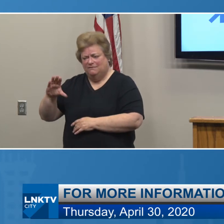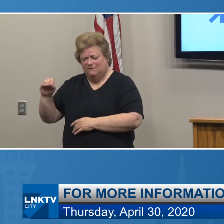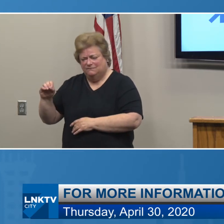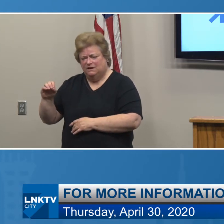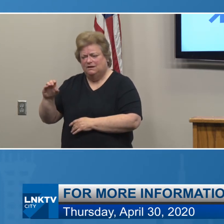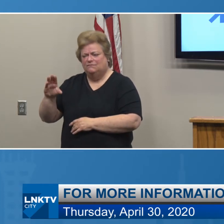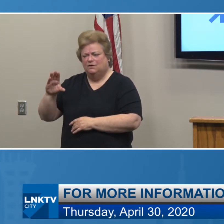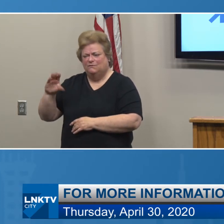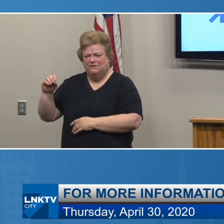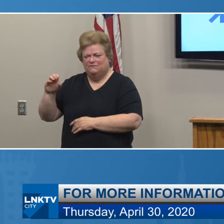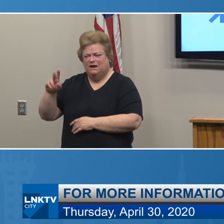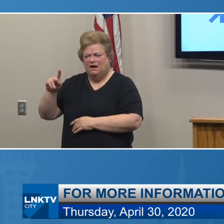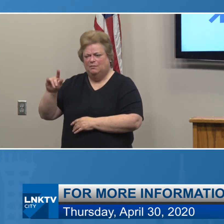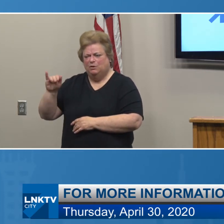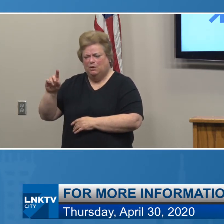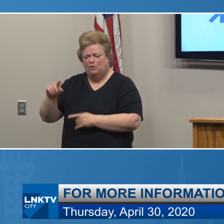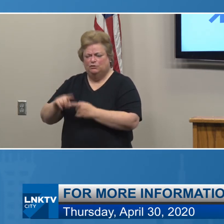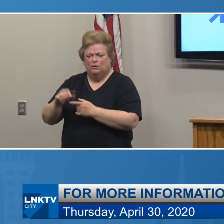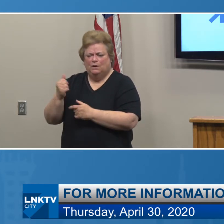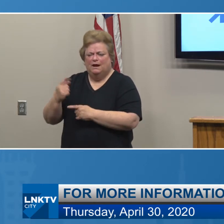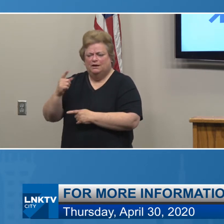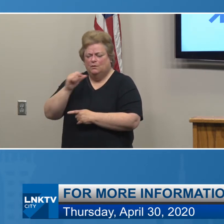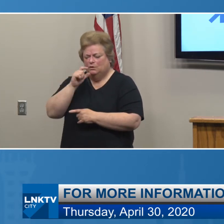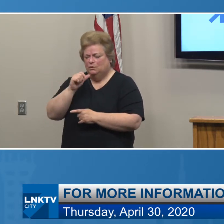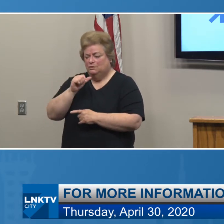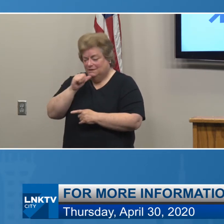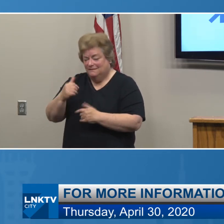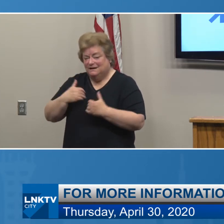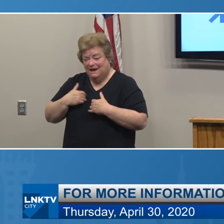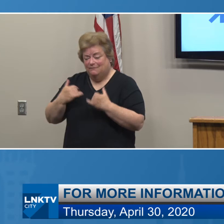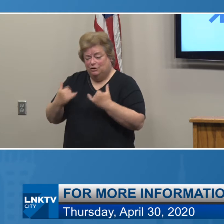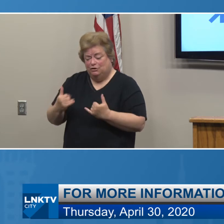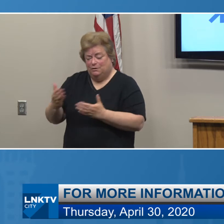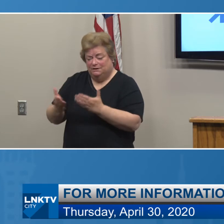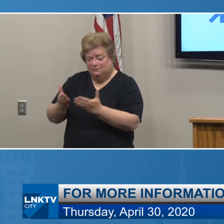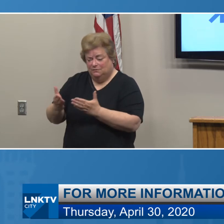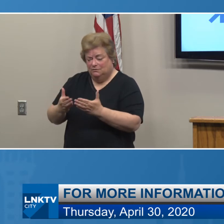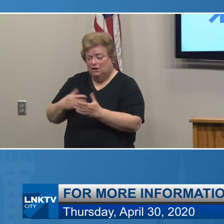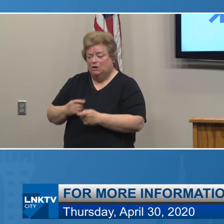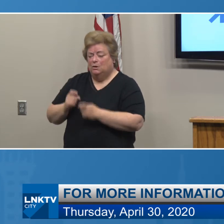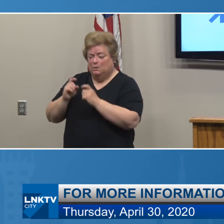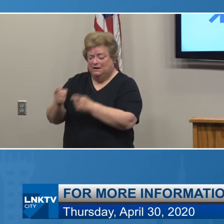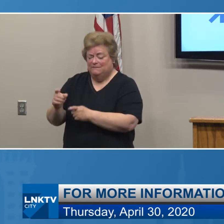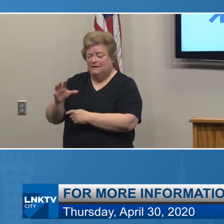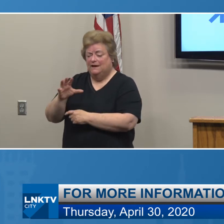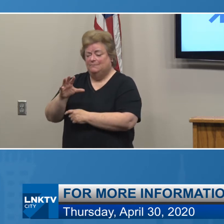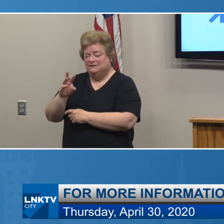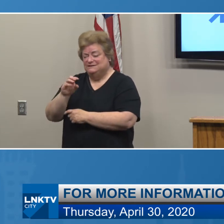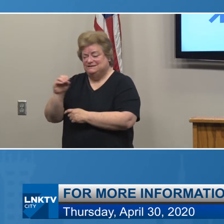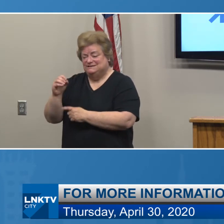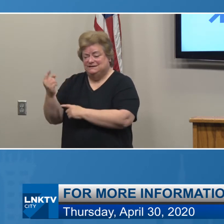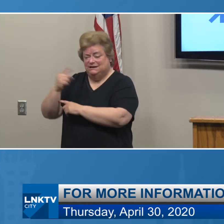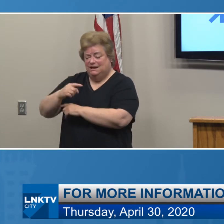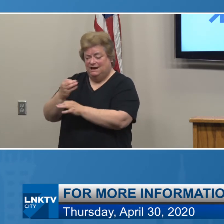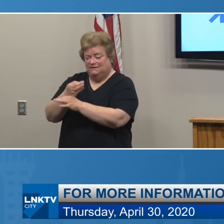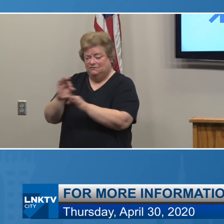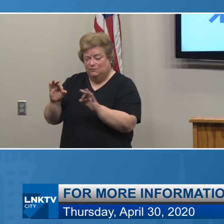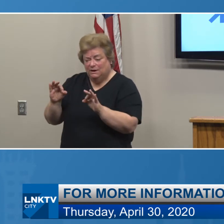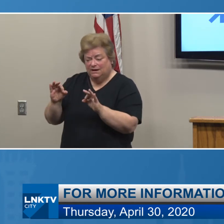upload. To anyone without current service, we're giving them 60 days free so that they can learn,